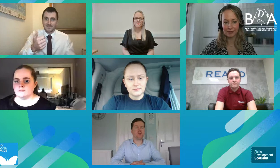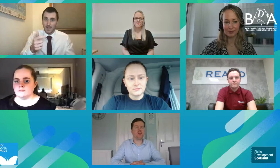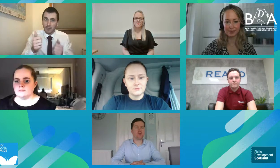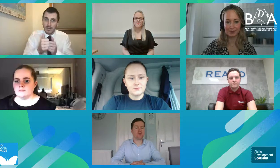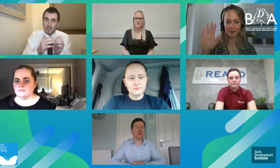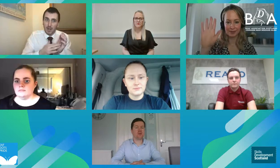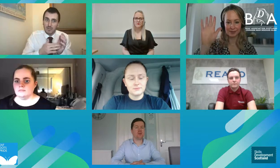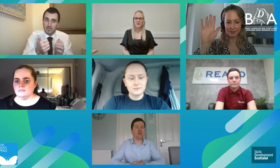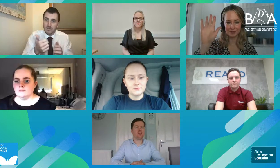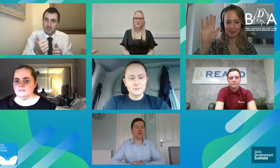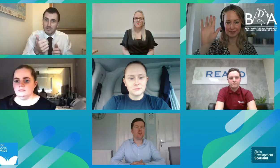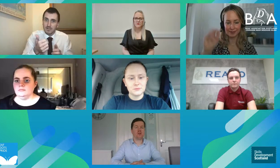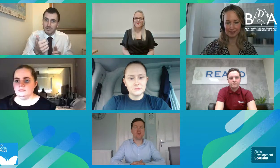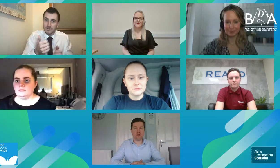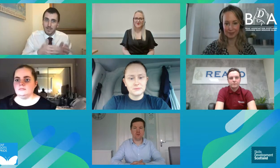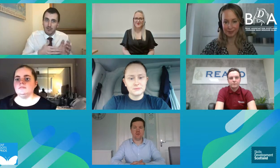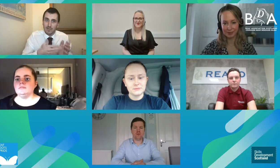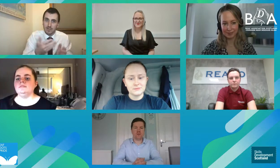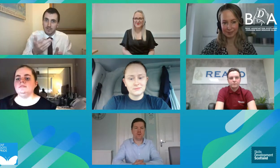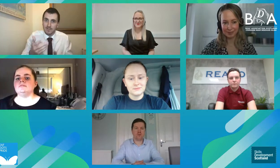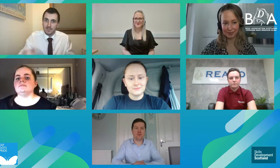that.